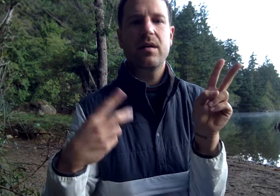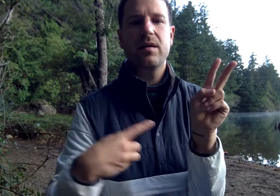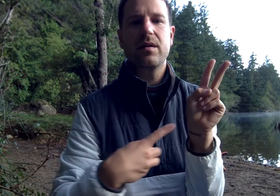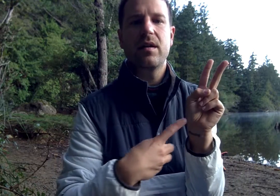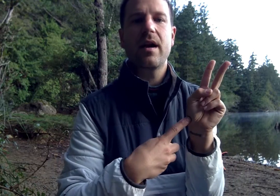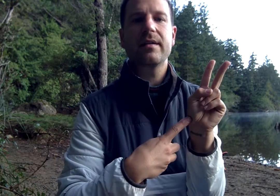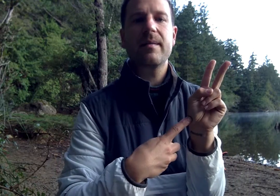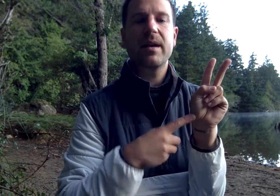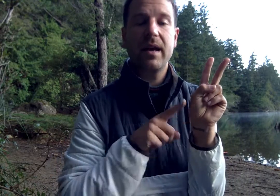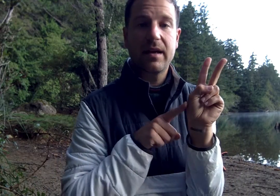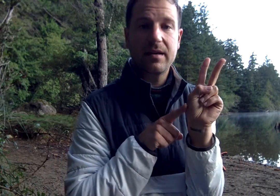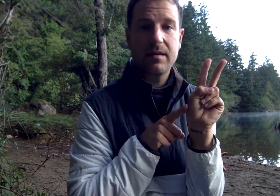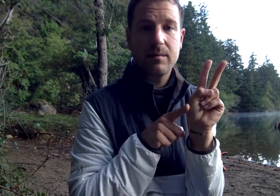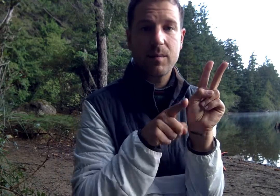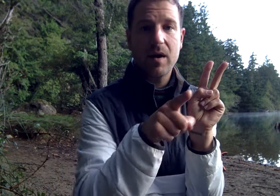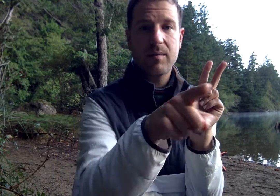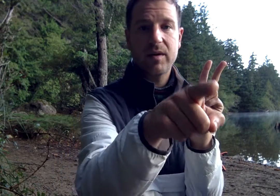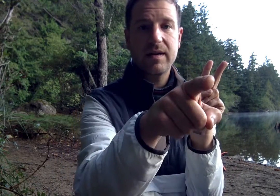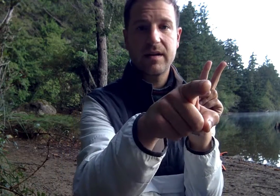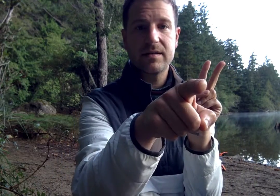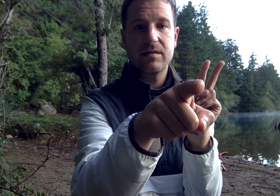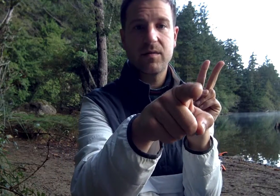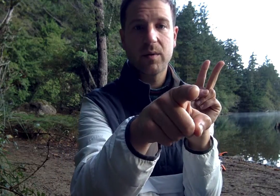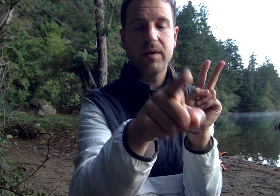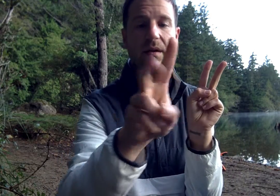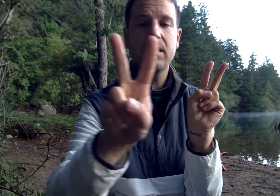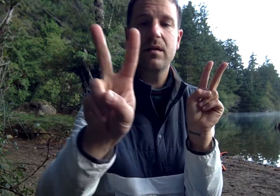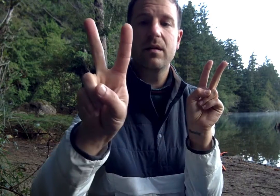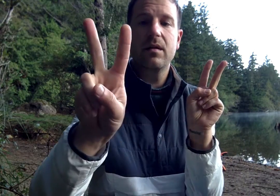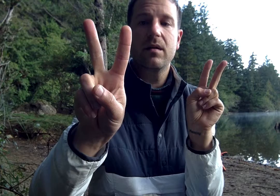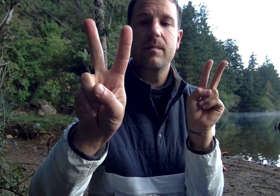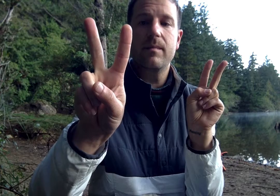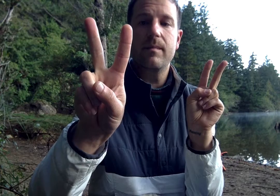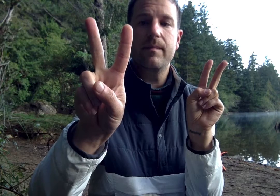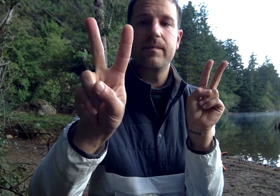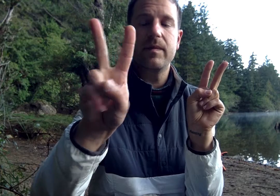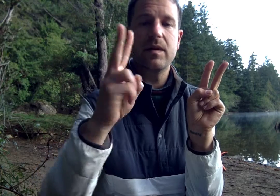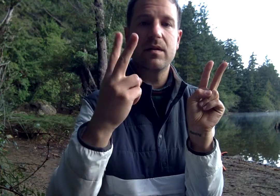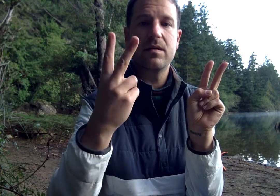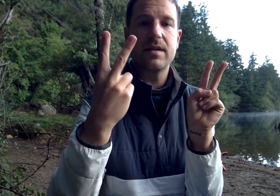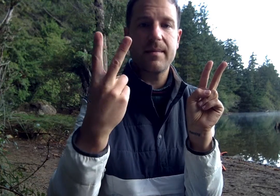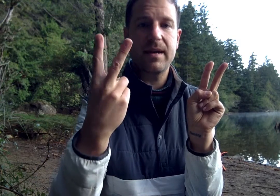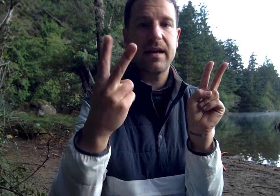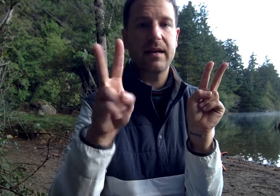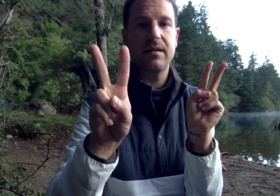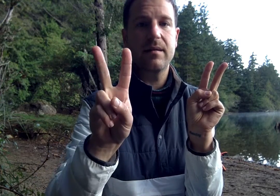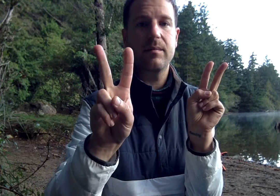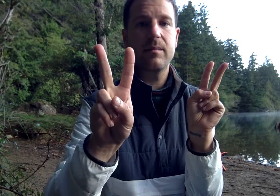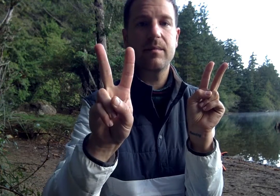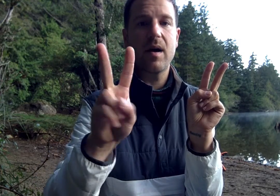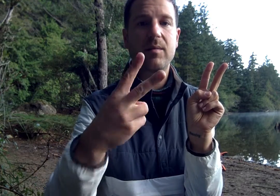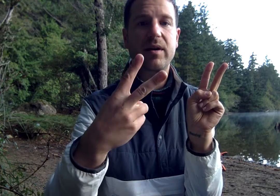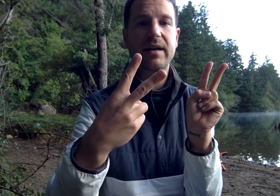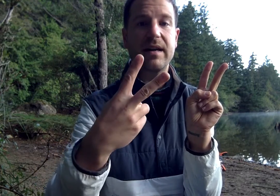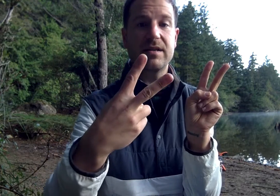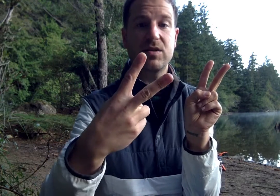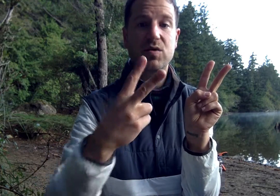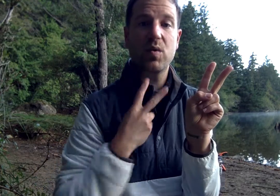Your non-dominant hand, palm orientation forward. Your dominant hand, palm orientation towards